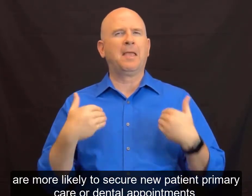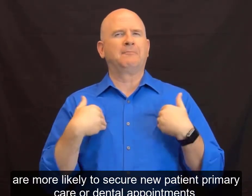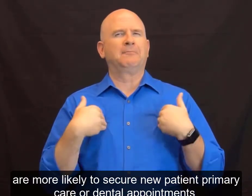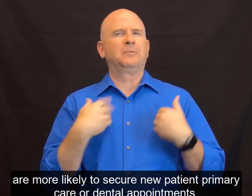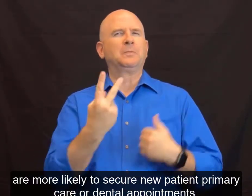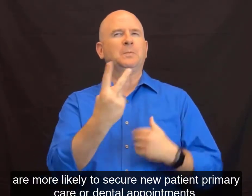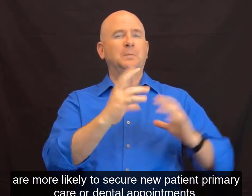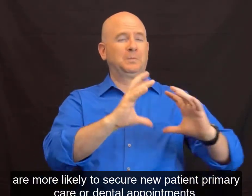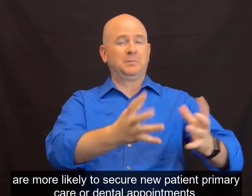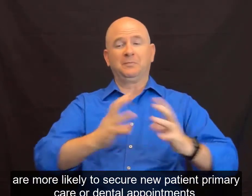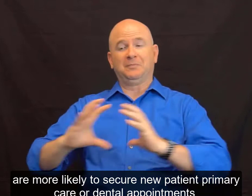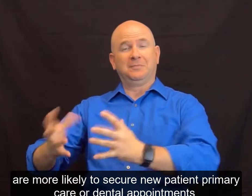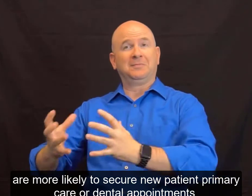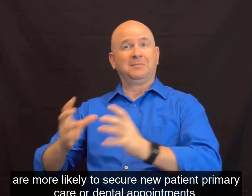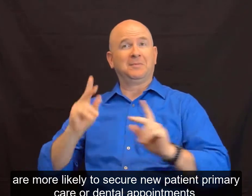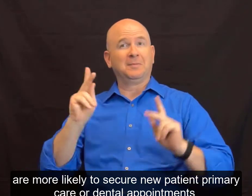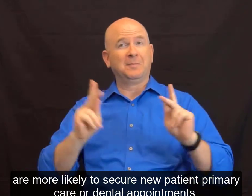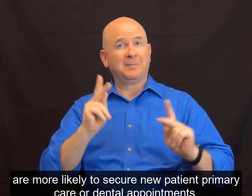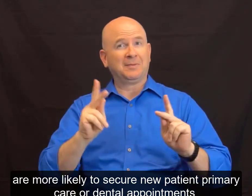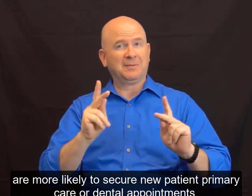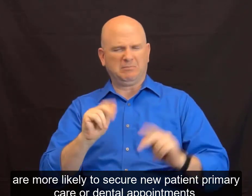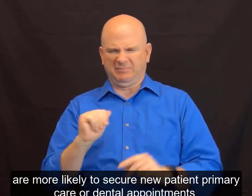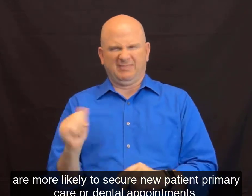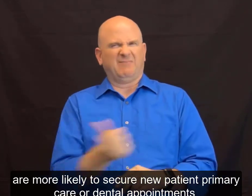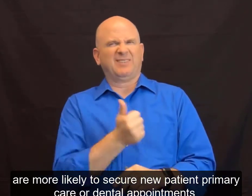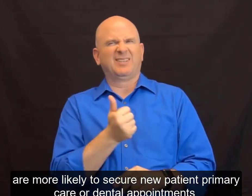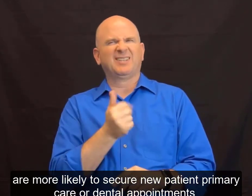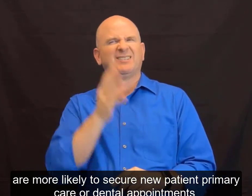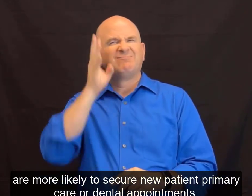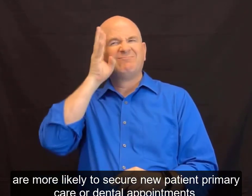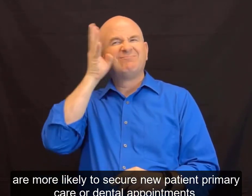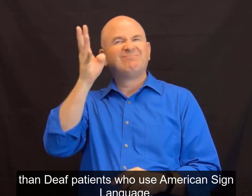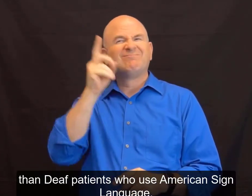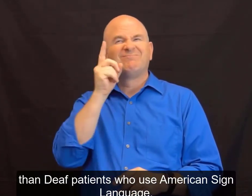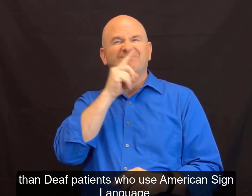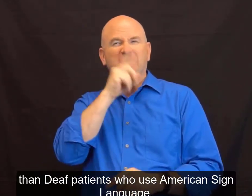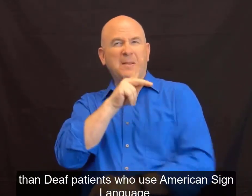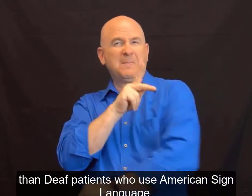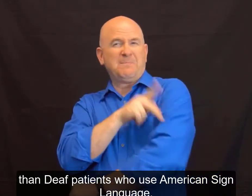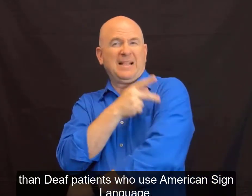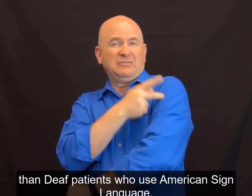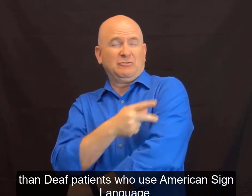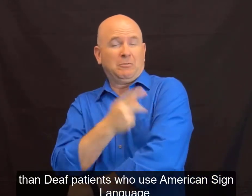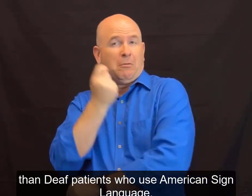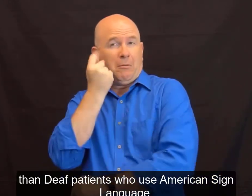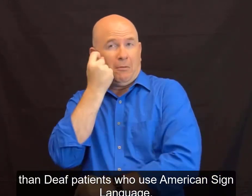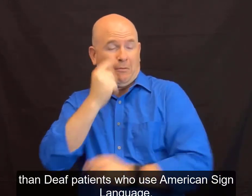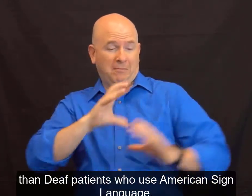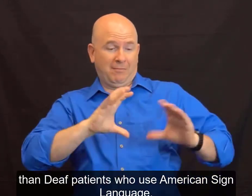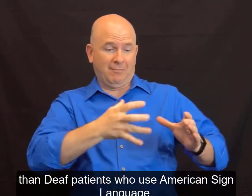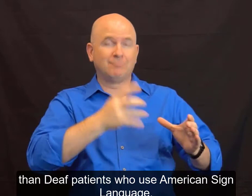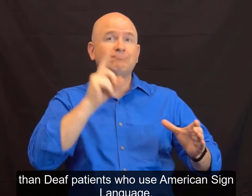new patient primary care or dental appointments than deaf patients who use American Sign Language.